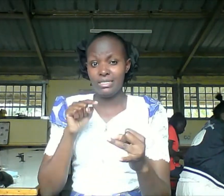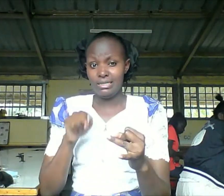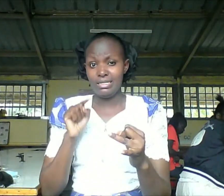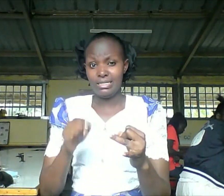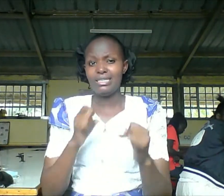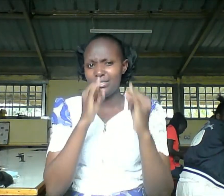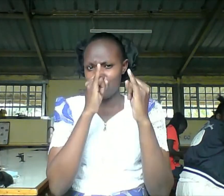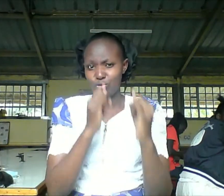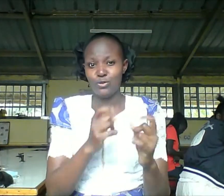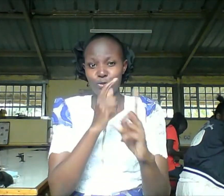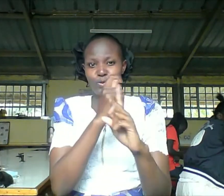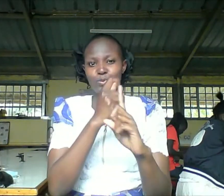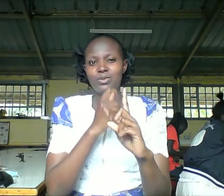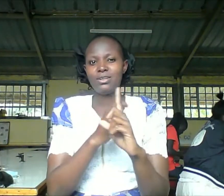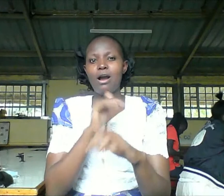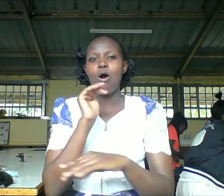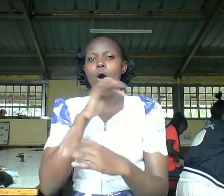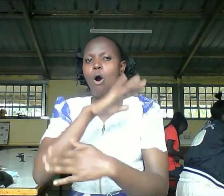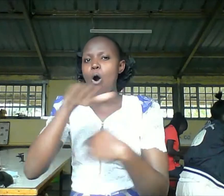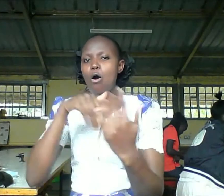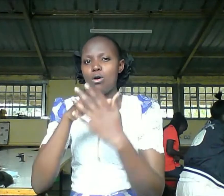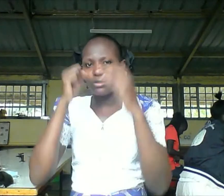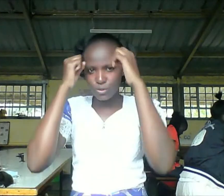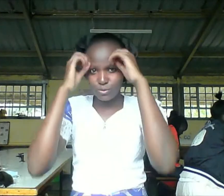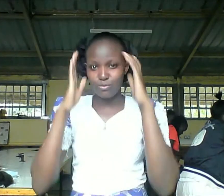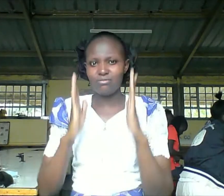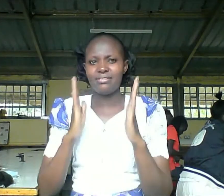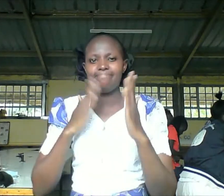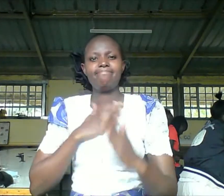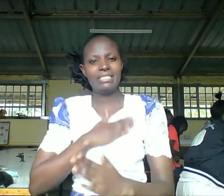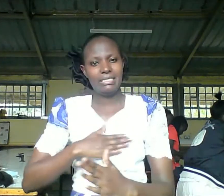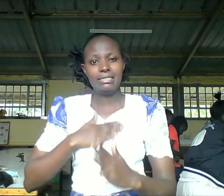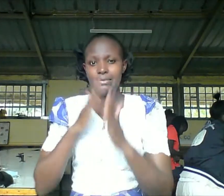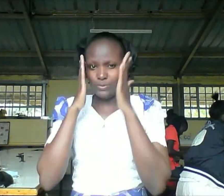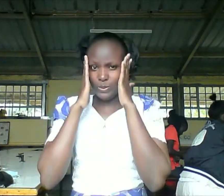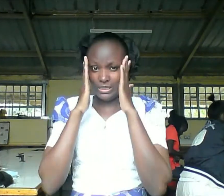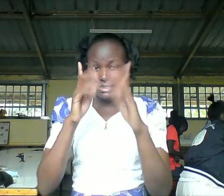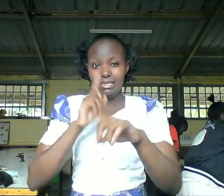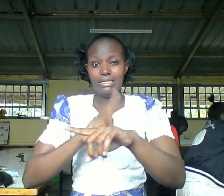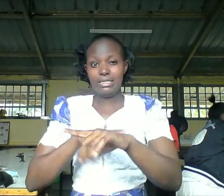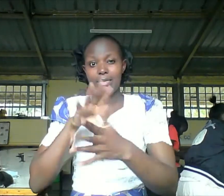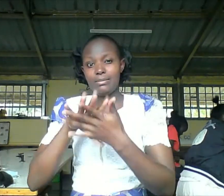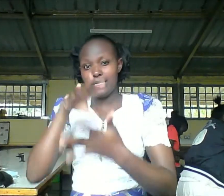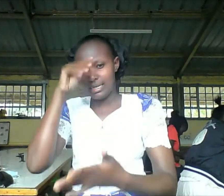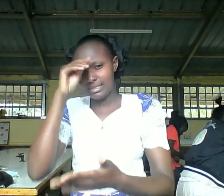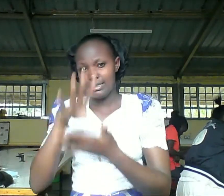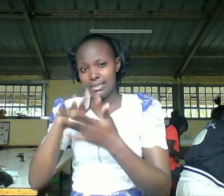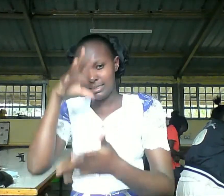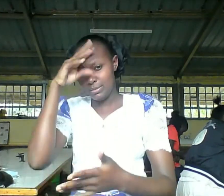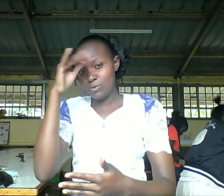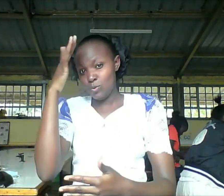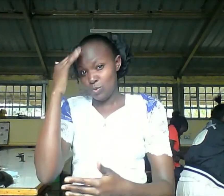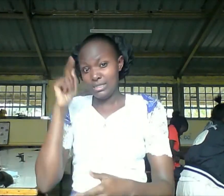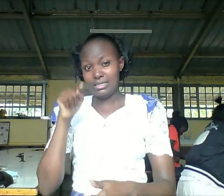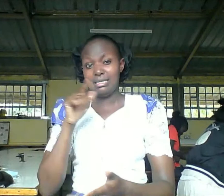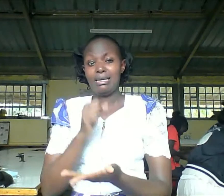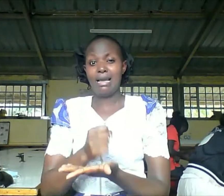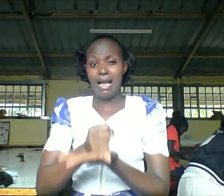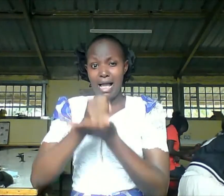would ask every student to concentrate during his or her studies in order to achieve your goals. Don't try